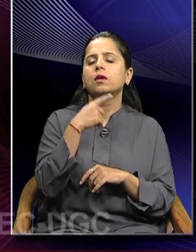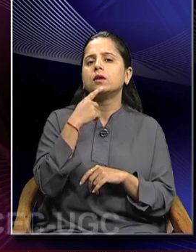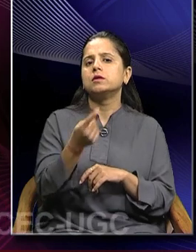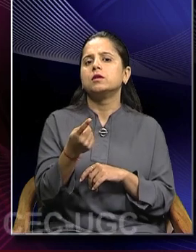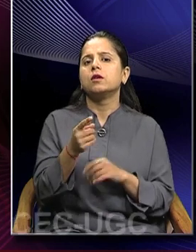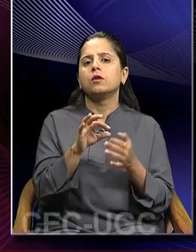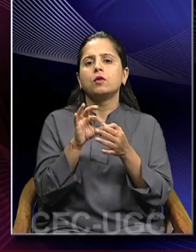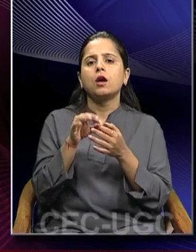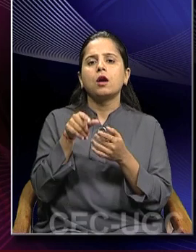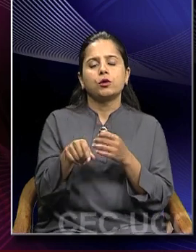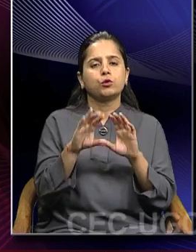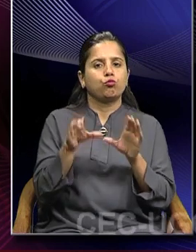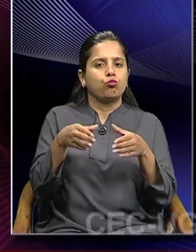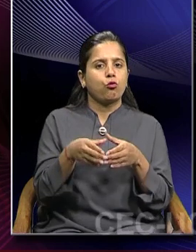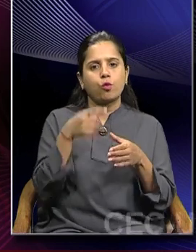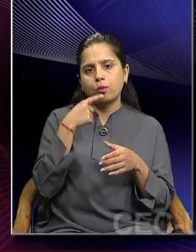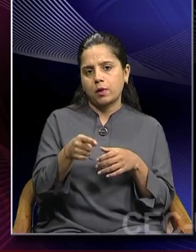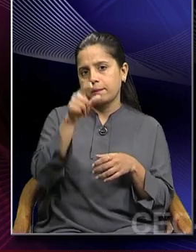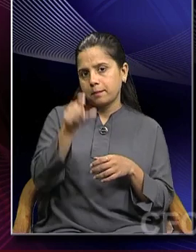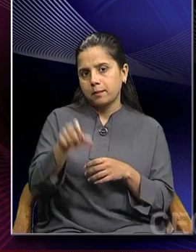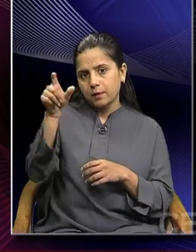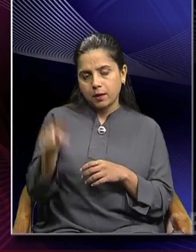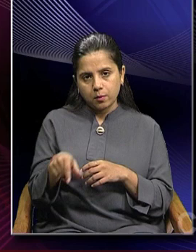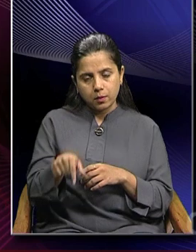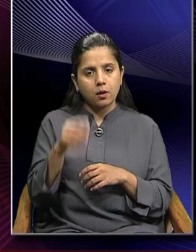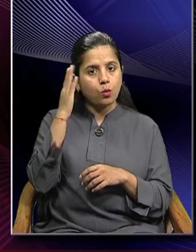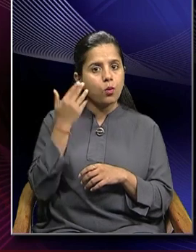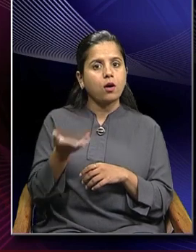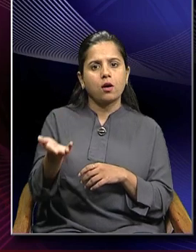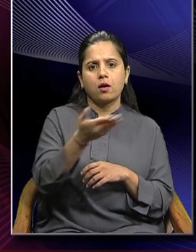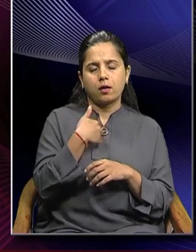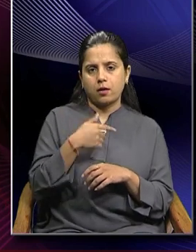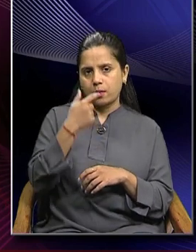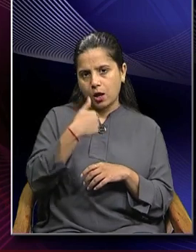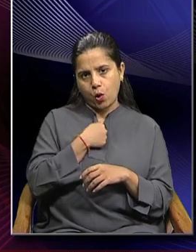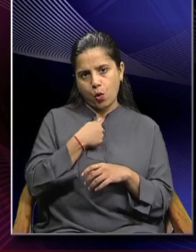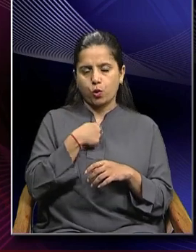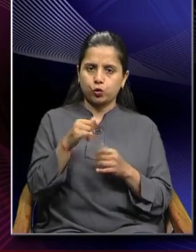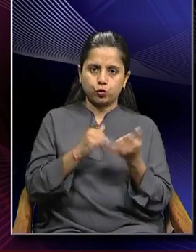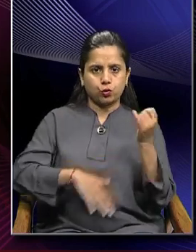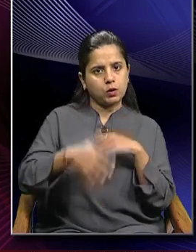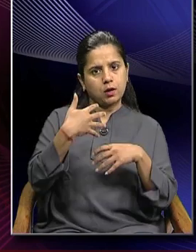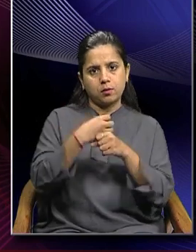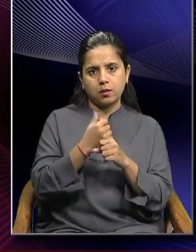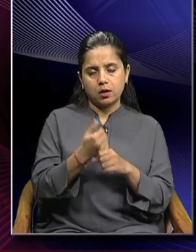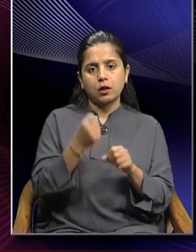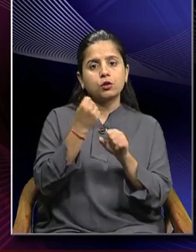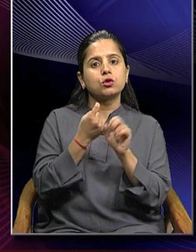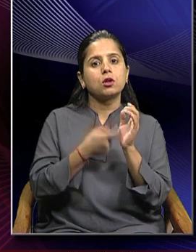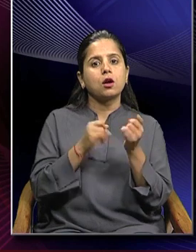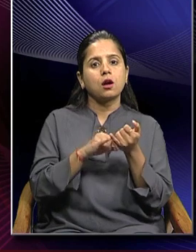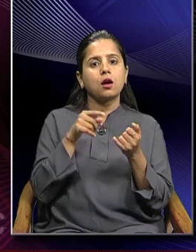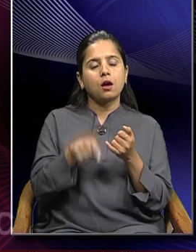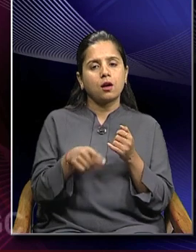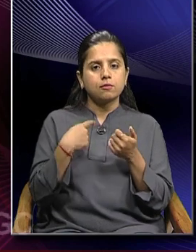basically group of individuals, because we all individuals form our society. Now GRS vision suggests a